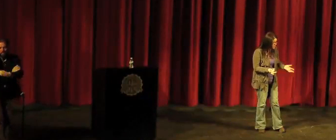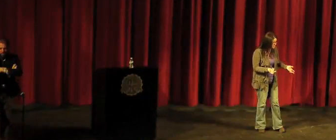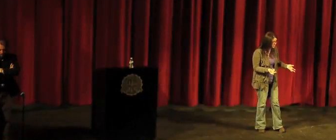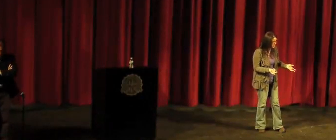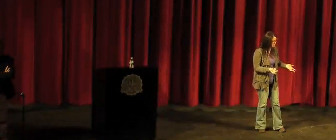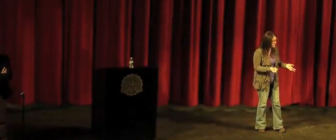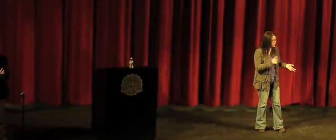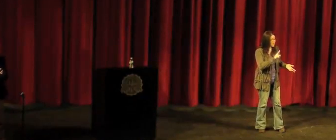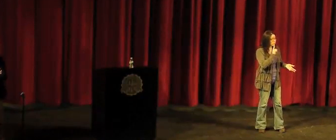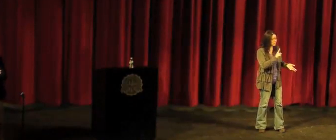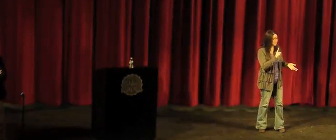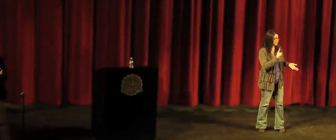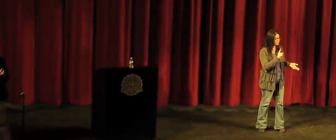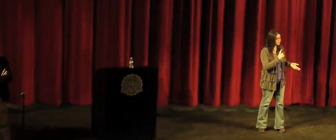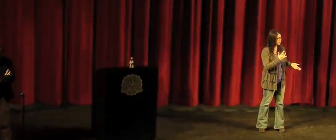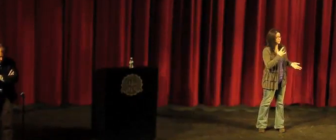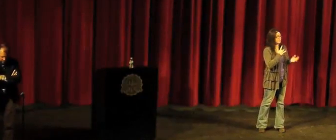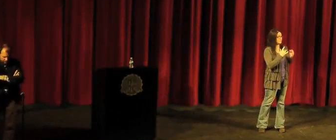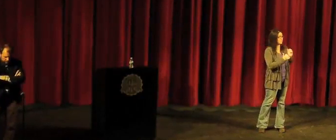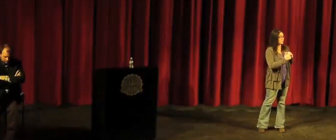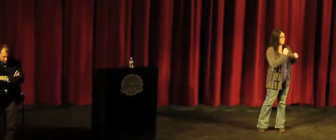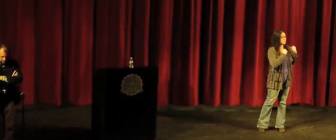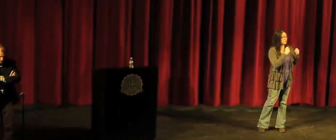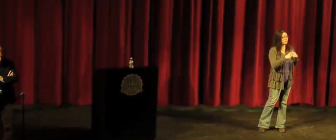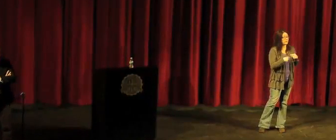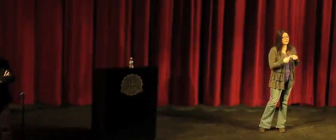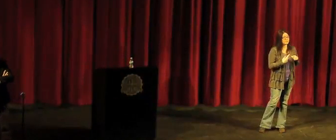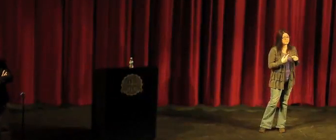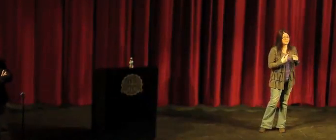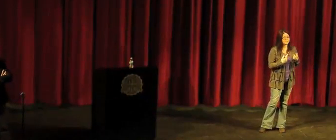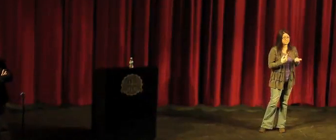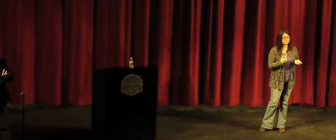This struck me most powerfully when